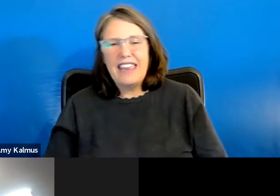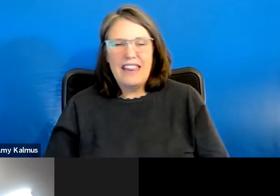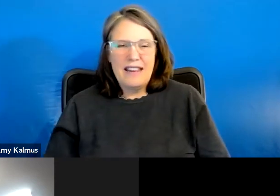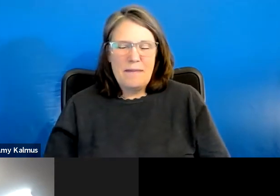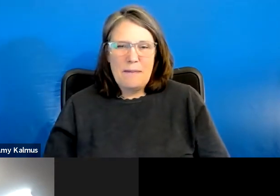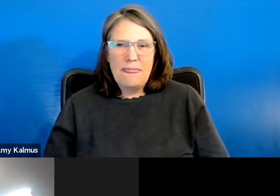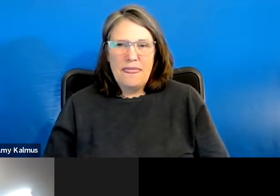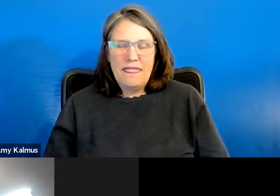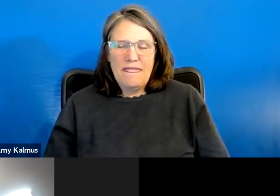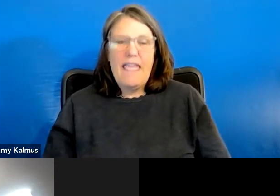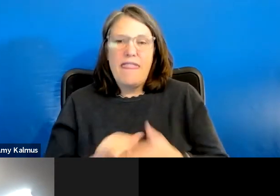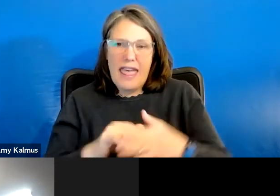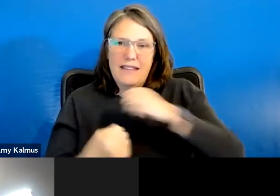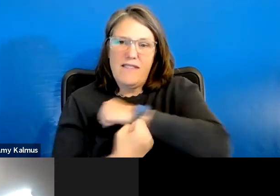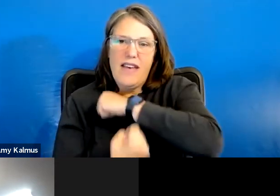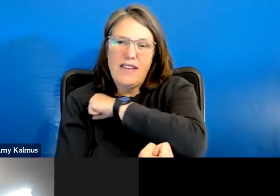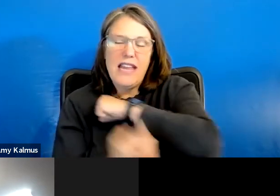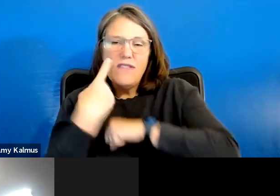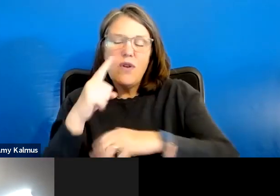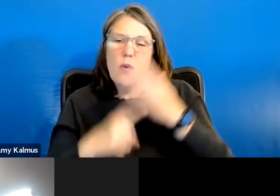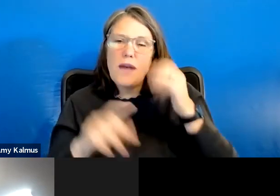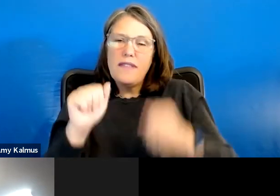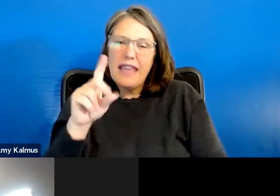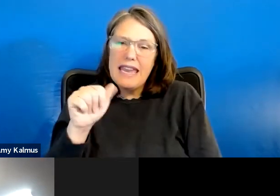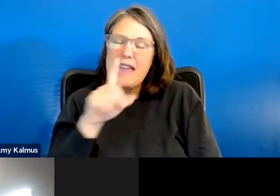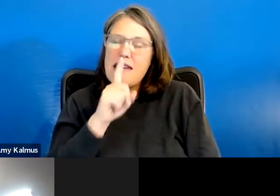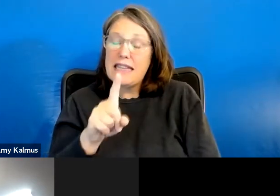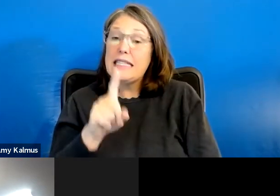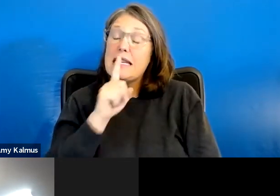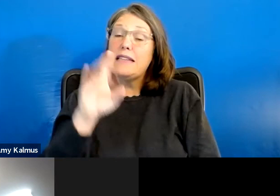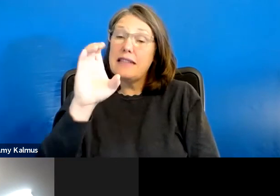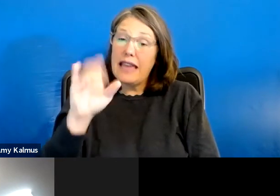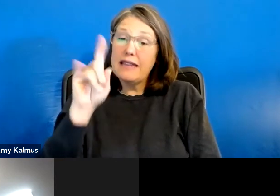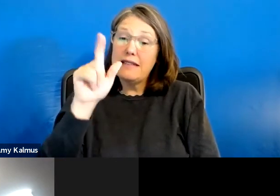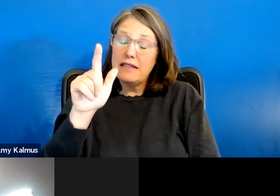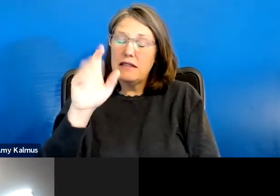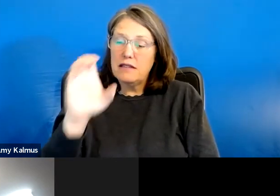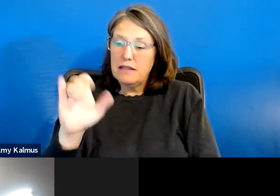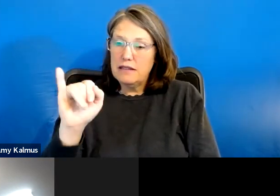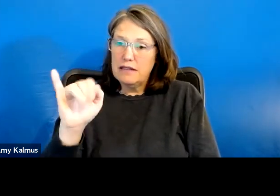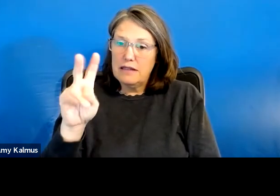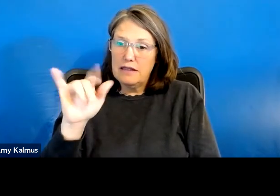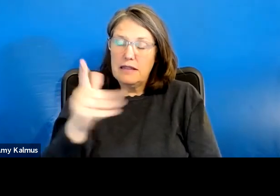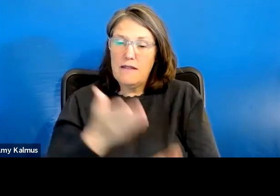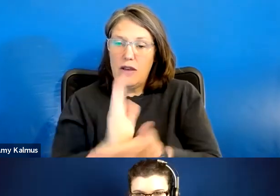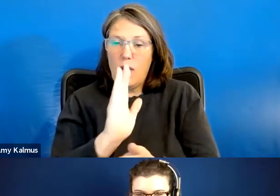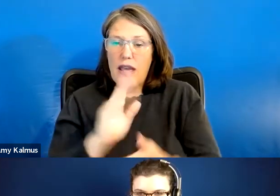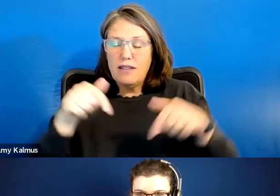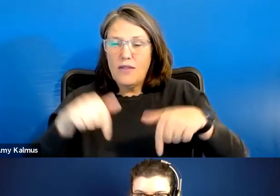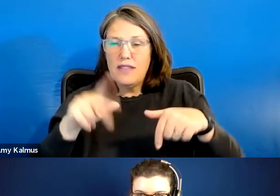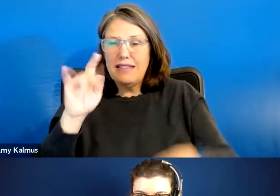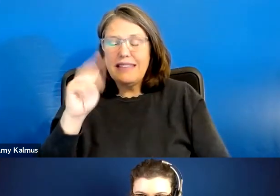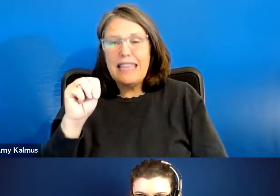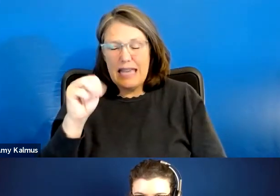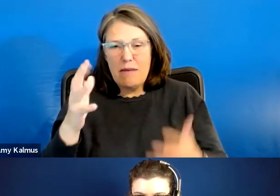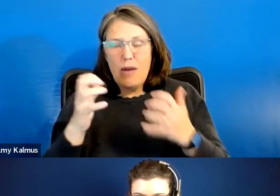because it's the foundation of what the ADA is. It's a civil right. I want to remind everybody, this is Kim Gibson. I